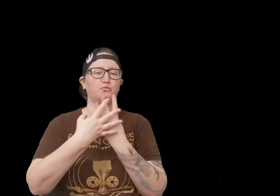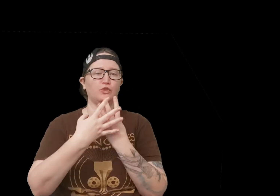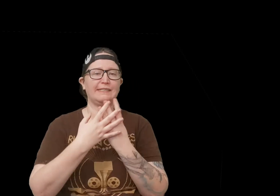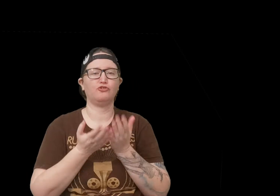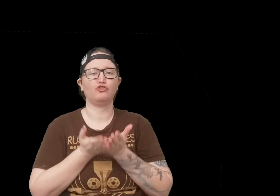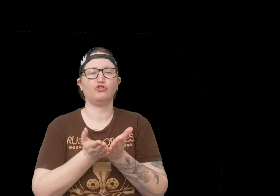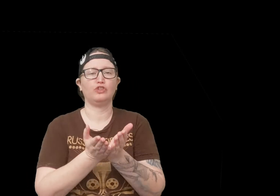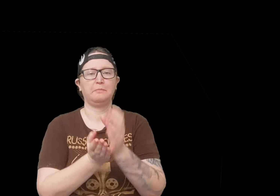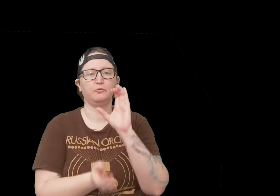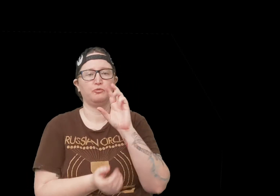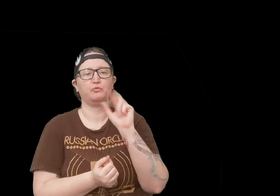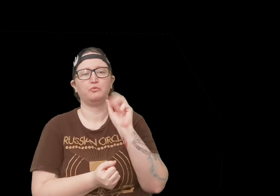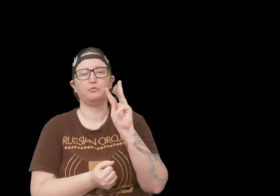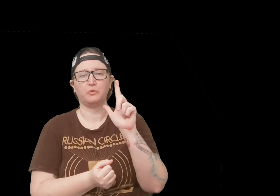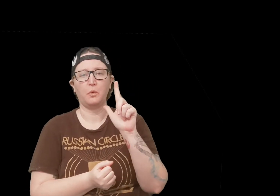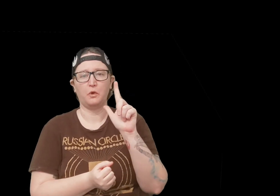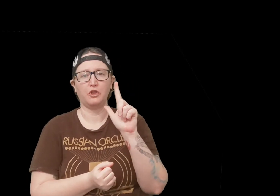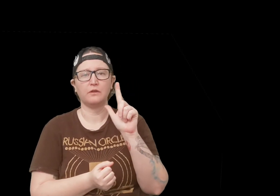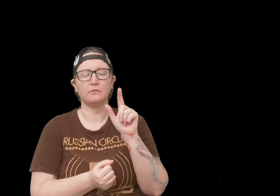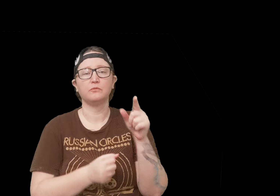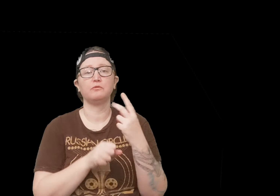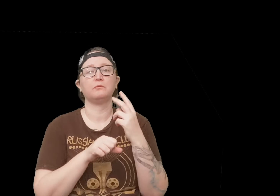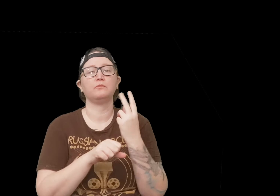Really, this is called Prison Ship Crawl.